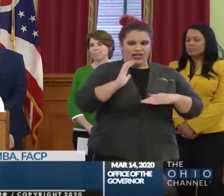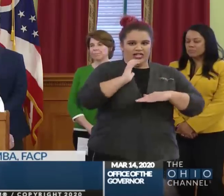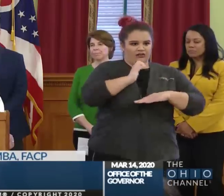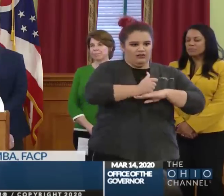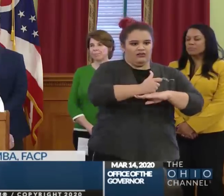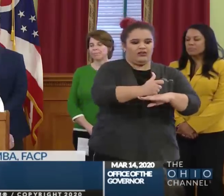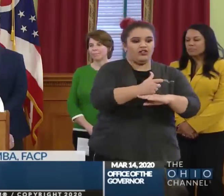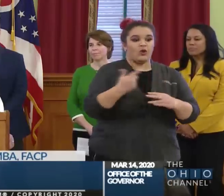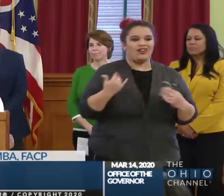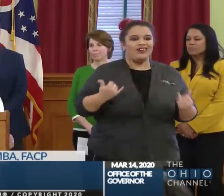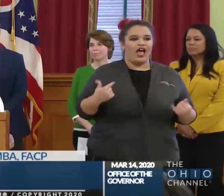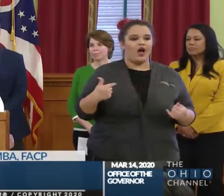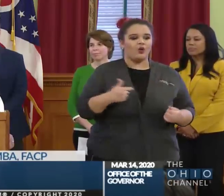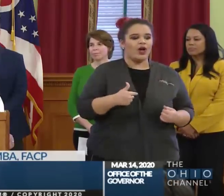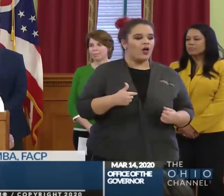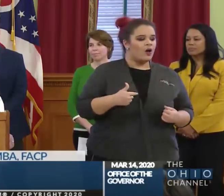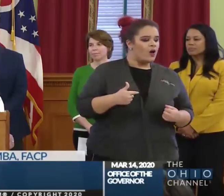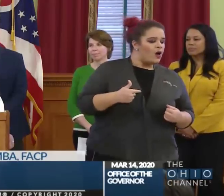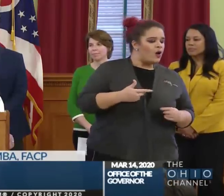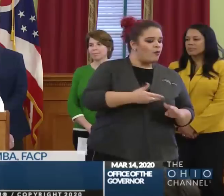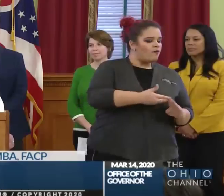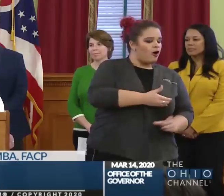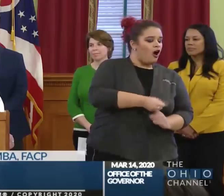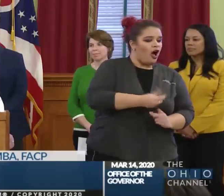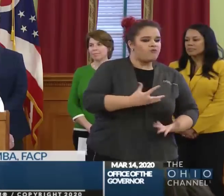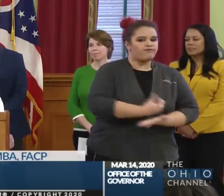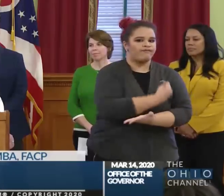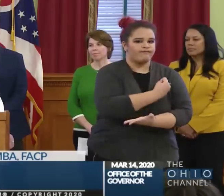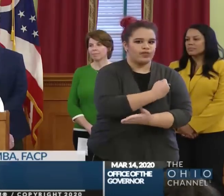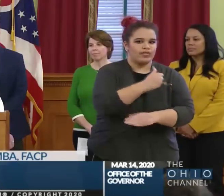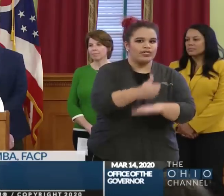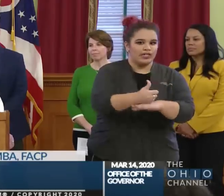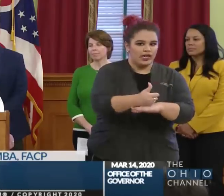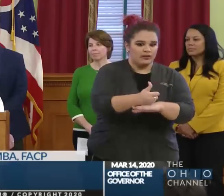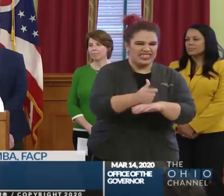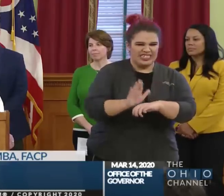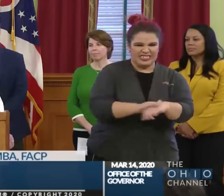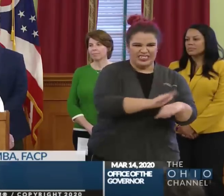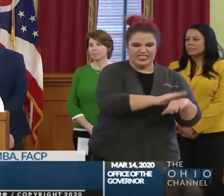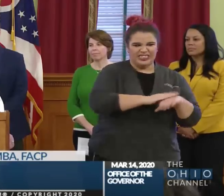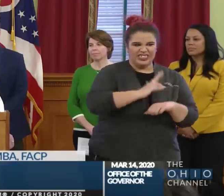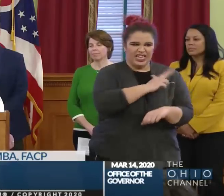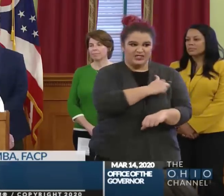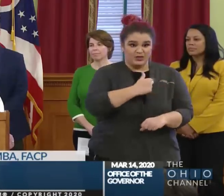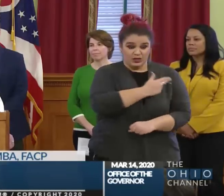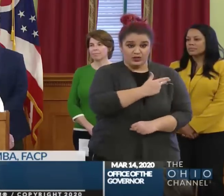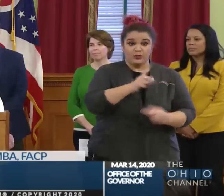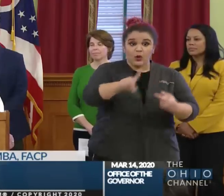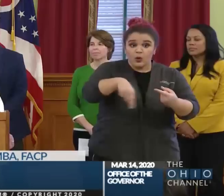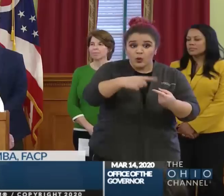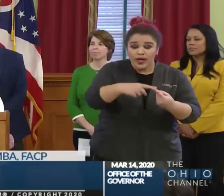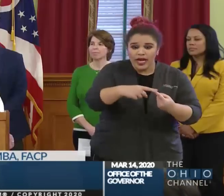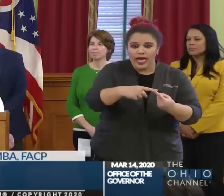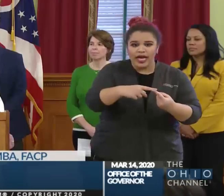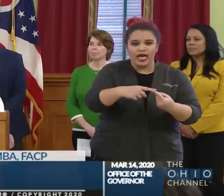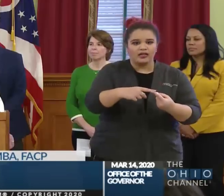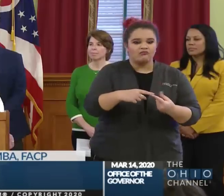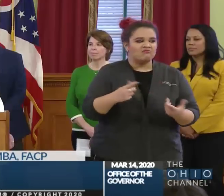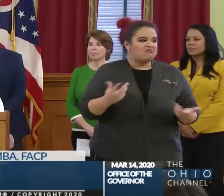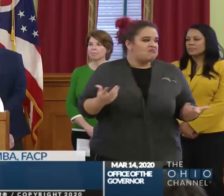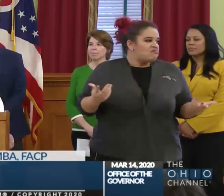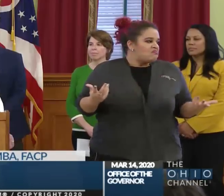place that people can understand within healthcare professions, within hospitals, and then the trigger point at which we start doing it is a different question. It might be a week